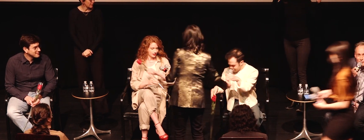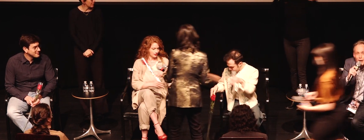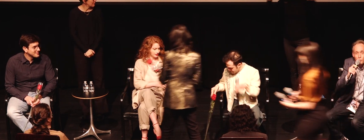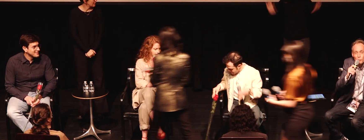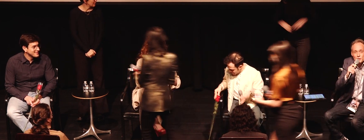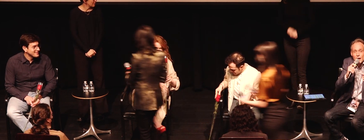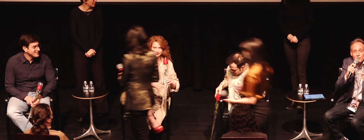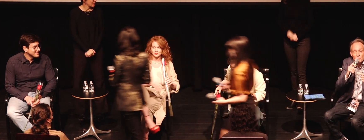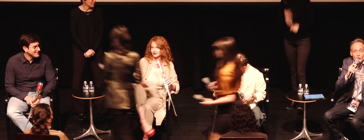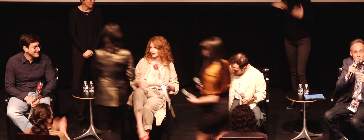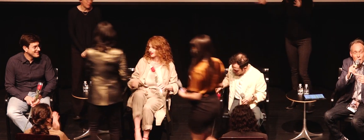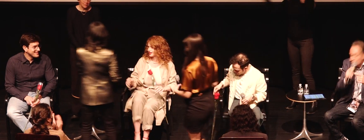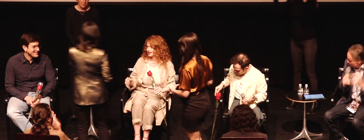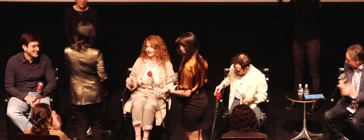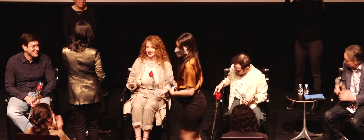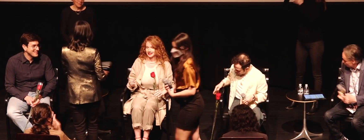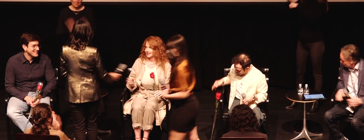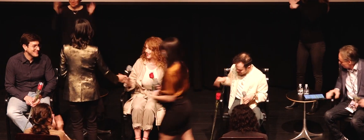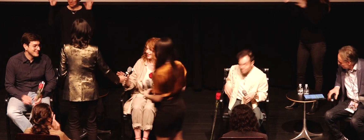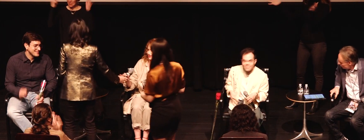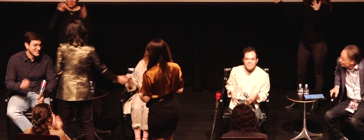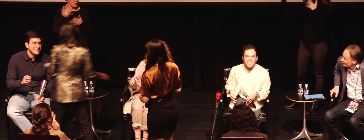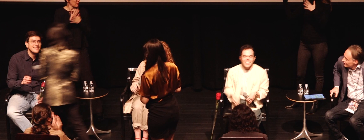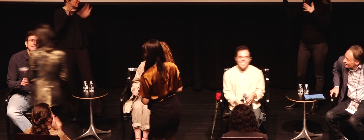Let's give it up one more time for the film, shall we?